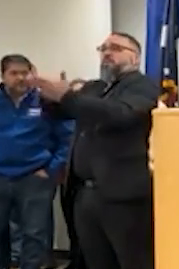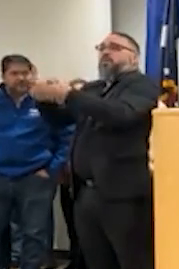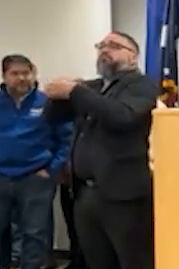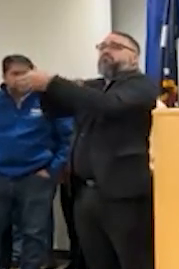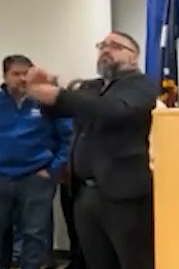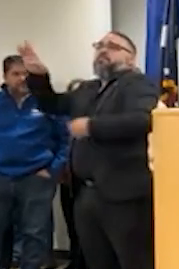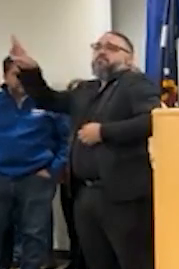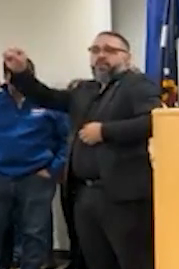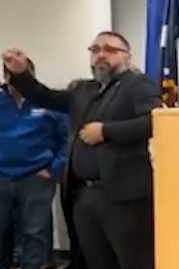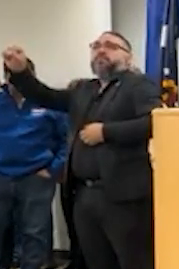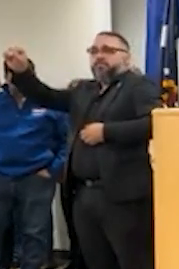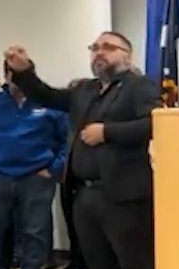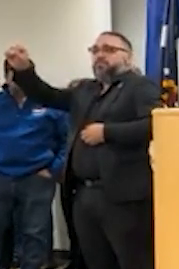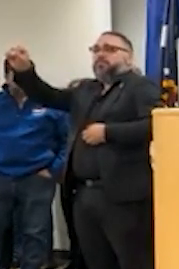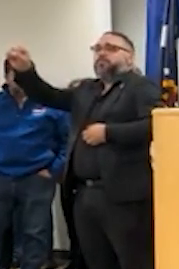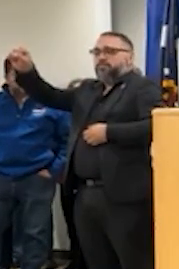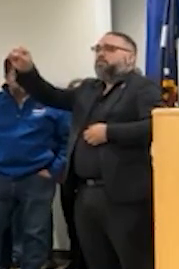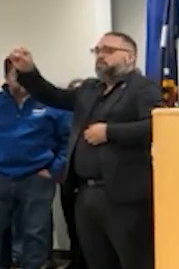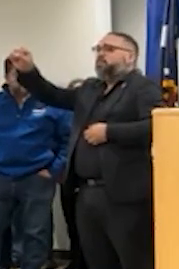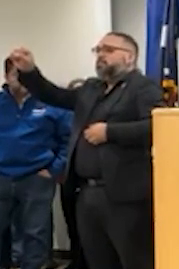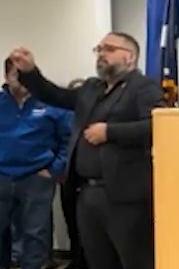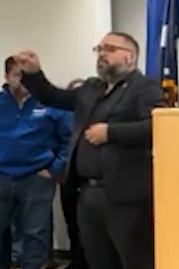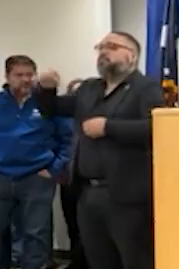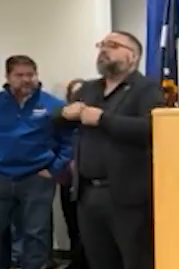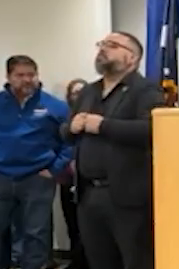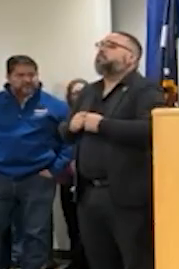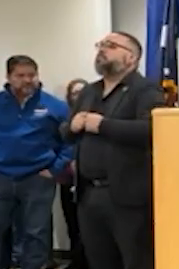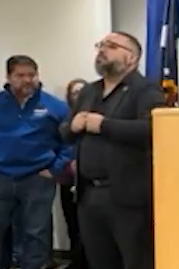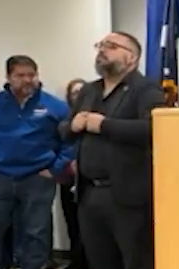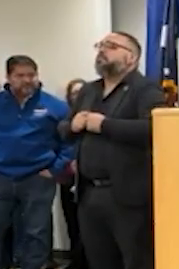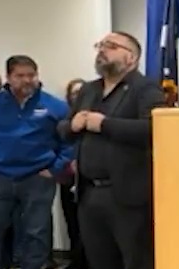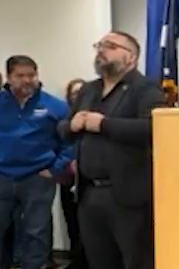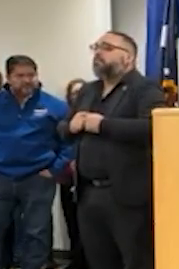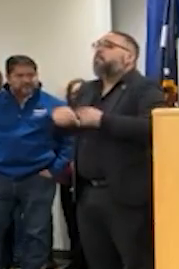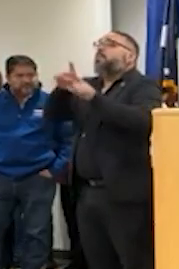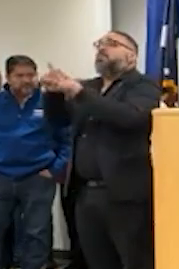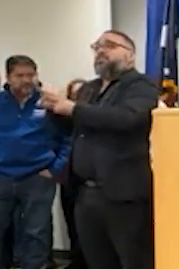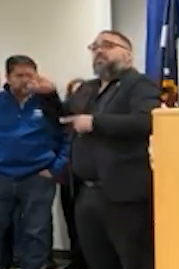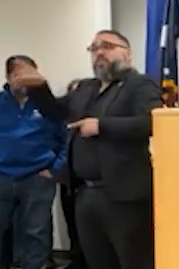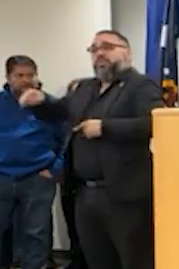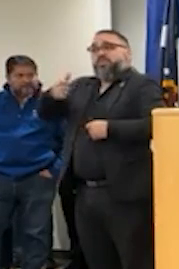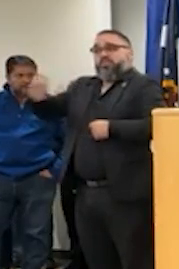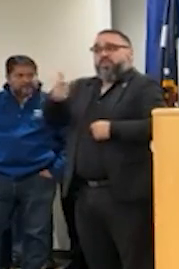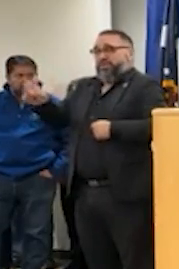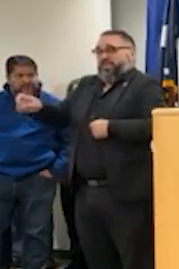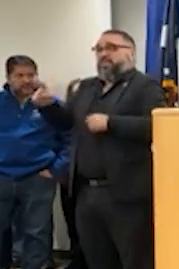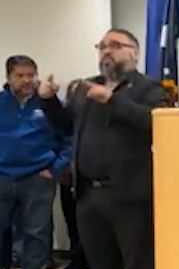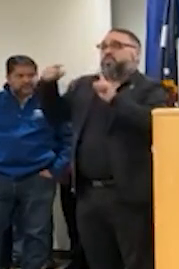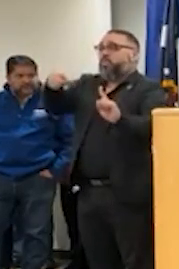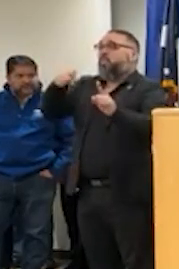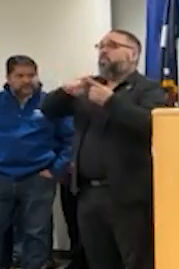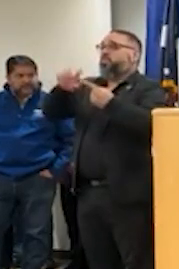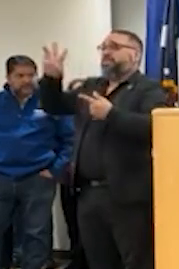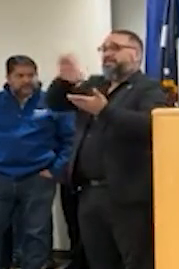the period. They're also providing, I want to reemphasize that if you need transportation to one of the resilience centers,